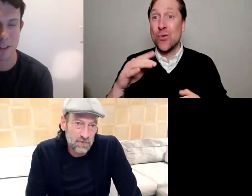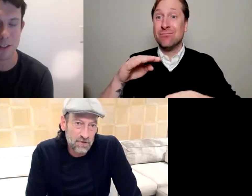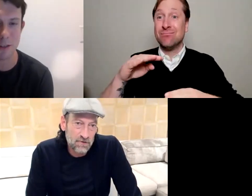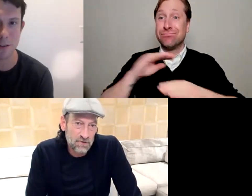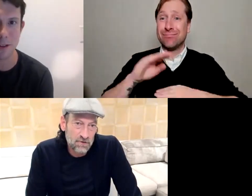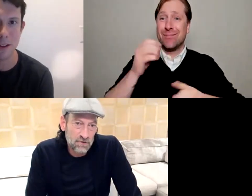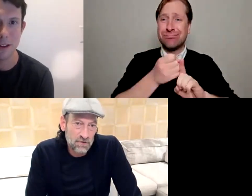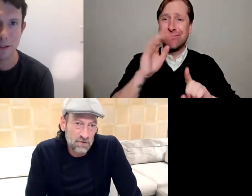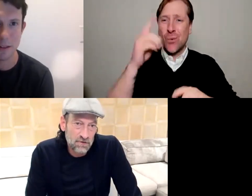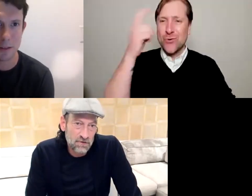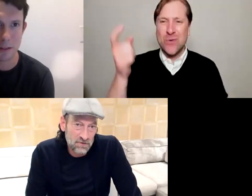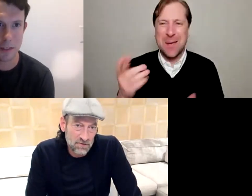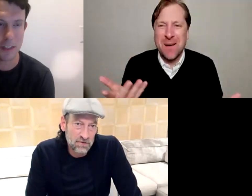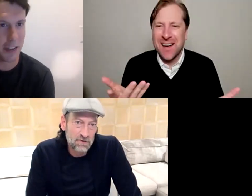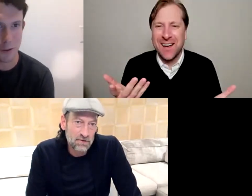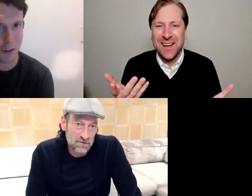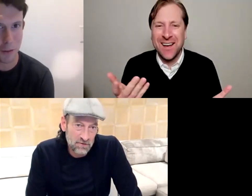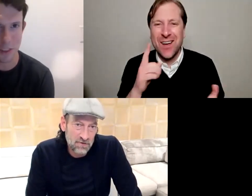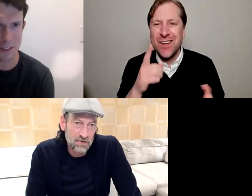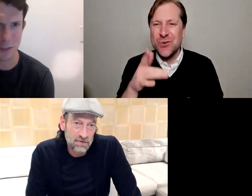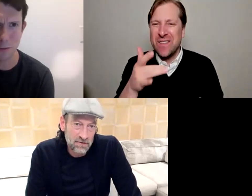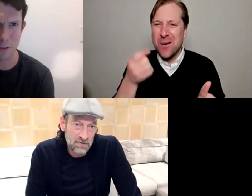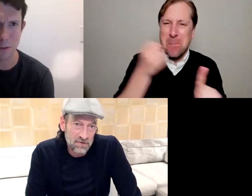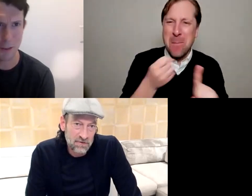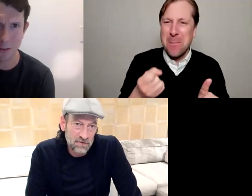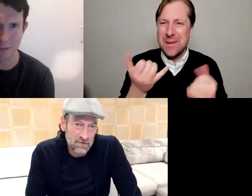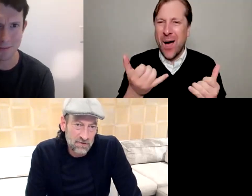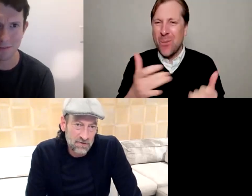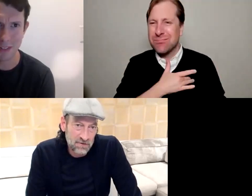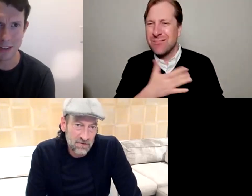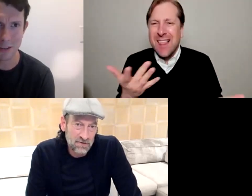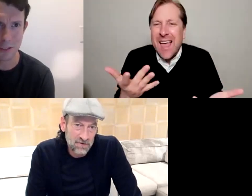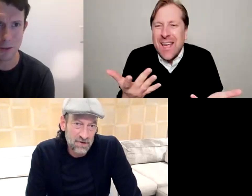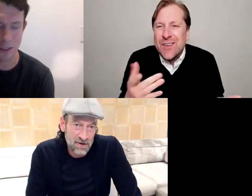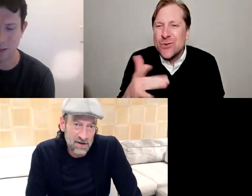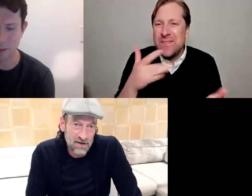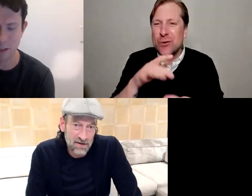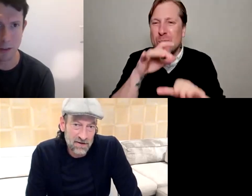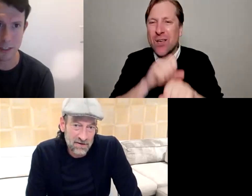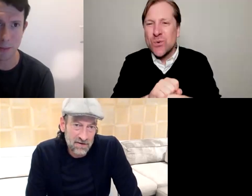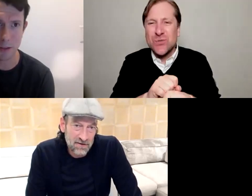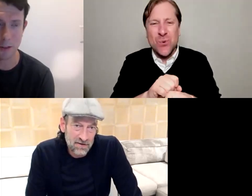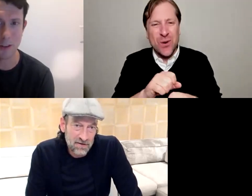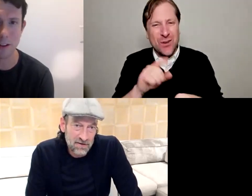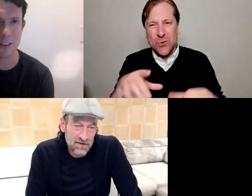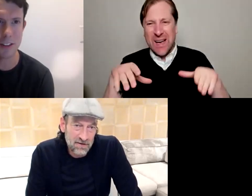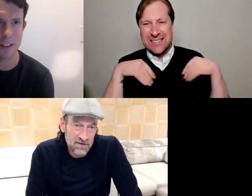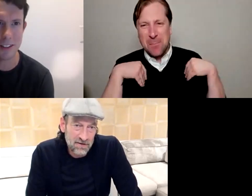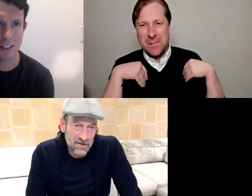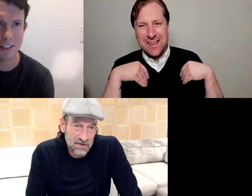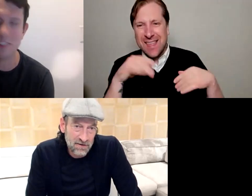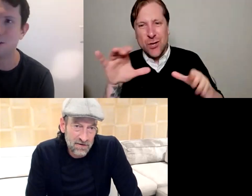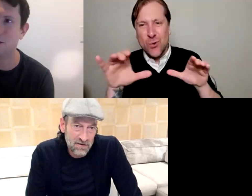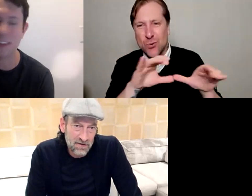What does it sort of, does it hit you all at once? Is it something you ever get used to? Is it ever something you accept? Or is